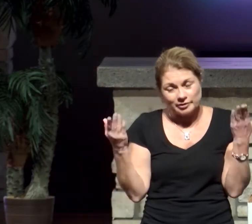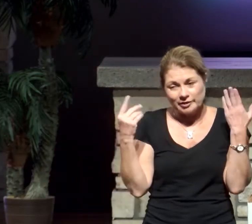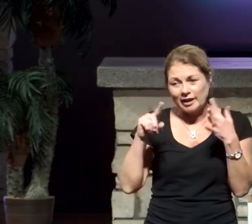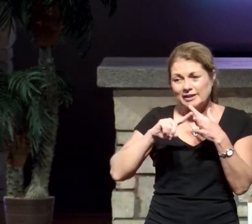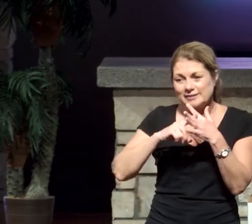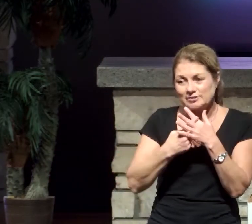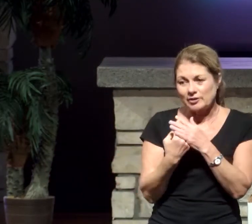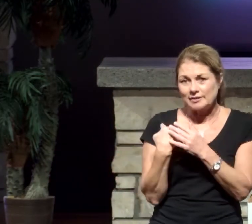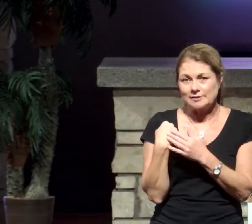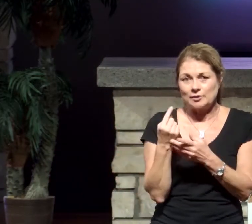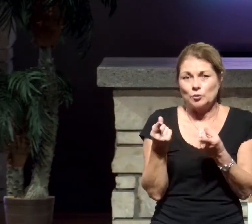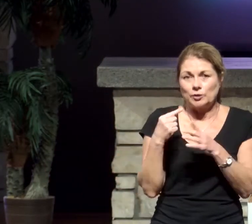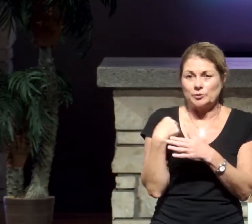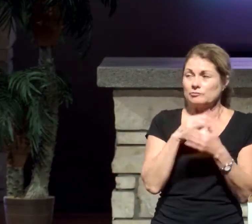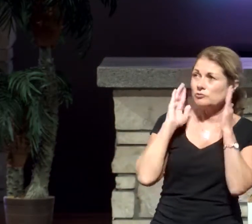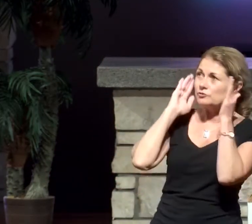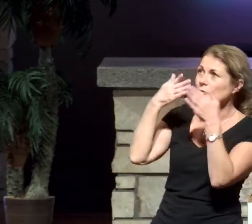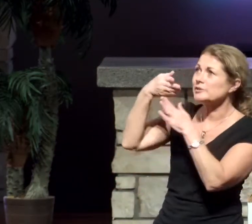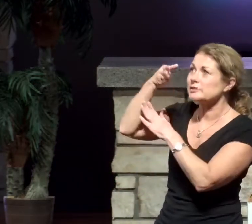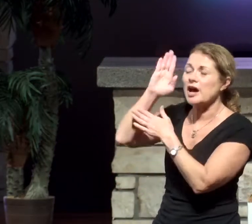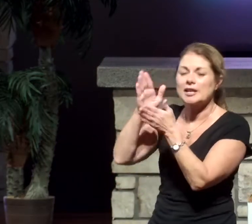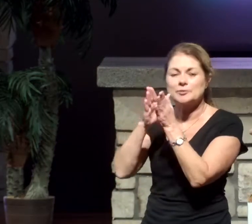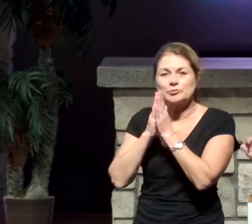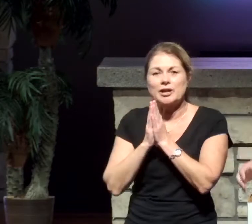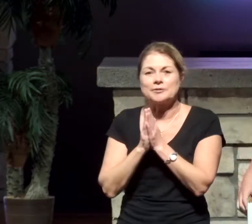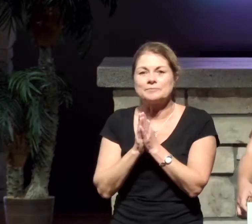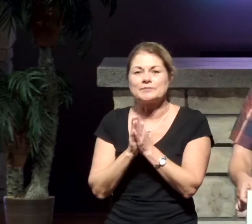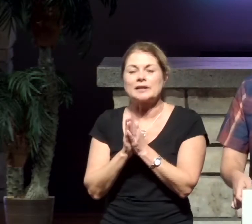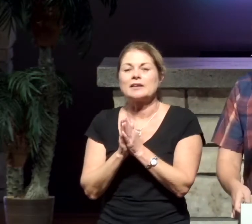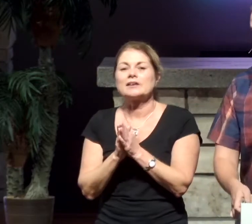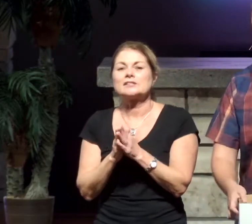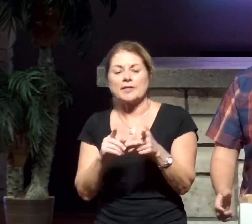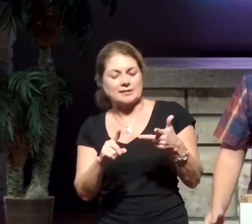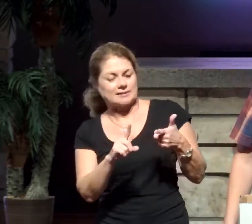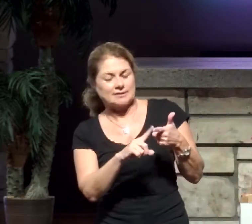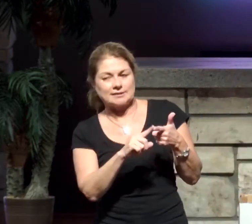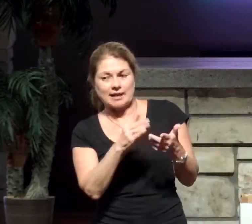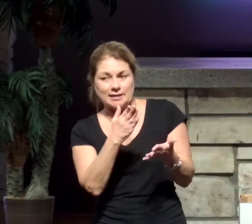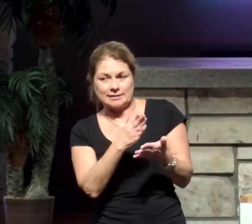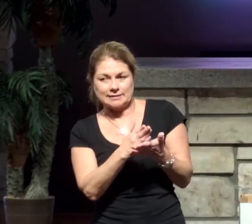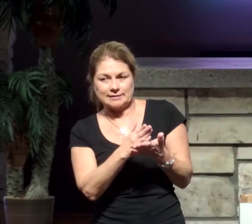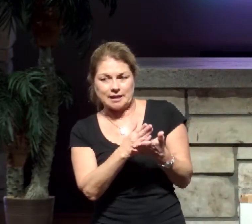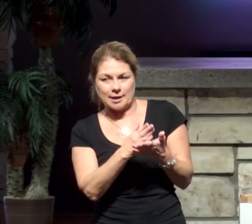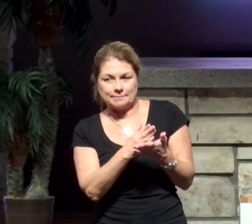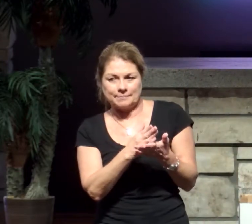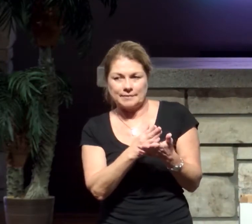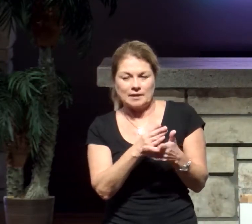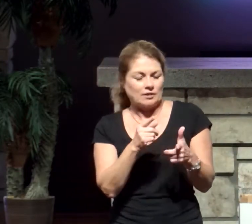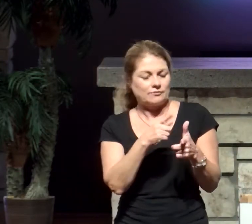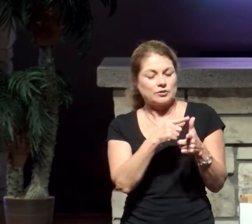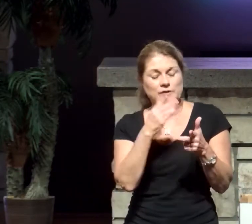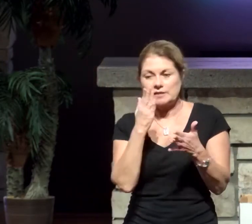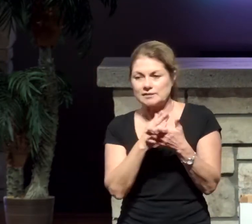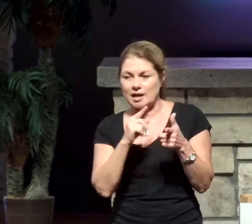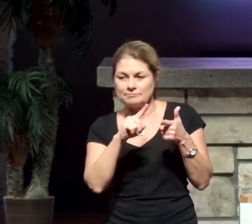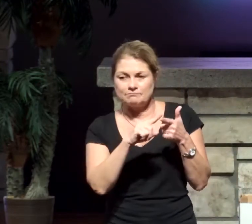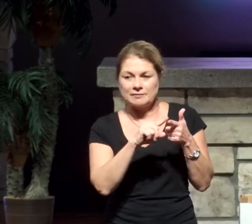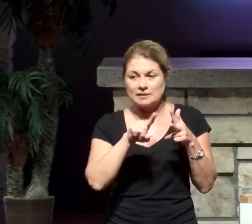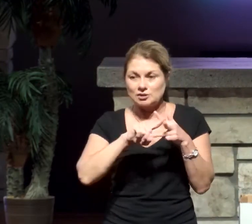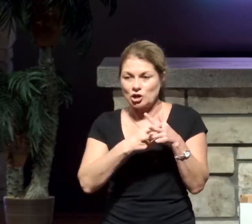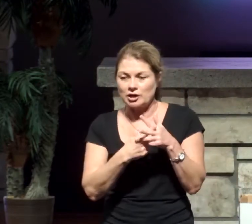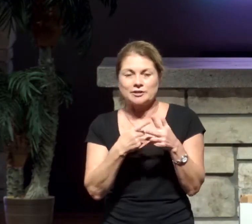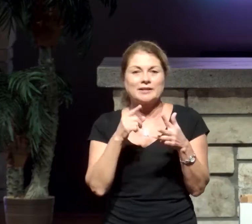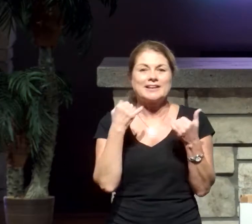God in prayer. Okay, so that's the second. We stop keeping records of wrongs. We start praying for the people in our lives. Here's what we need to